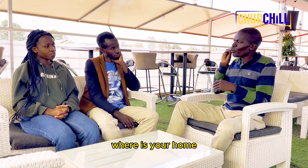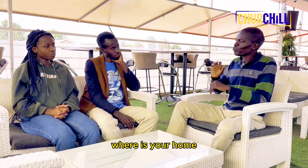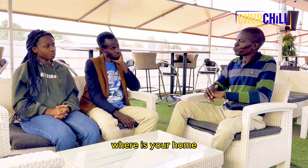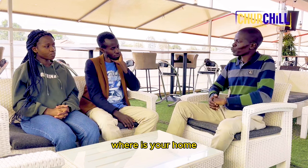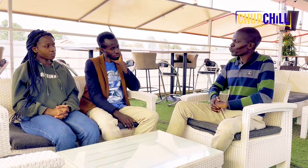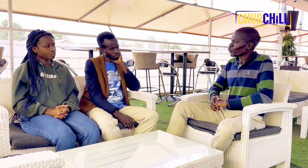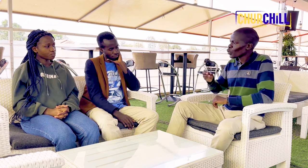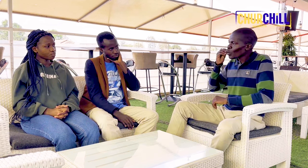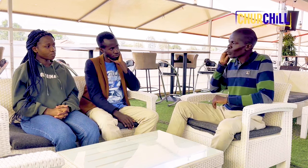home?